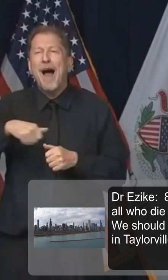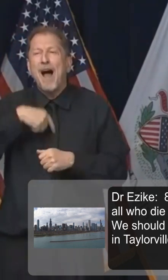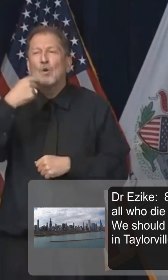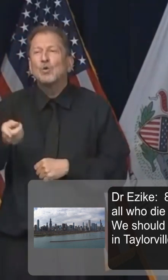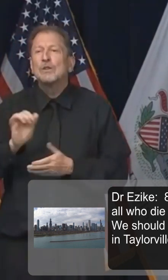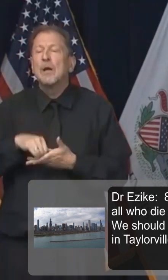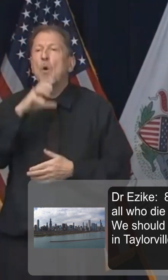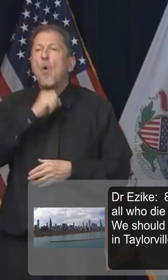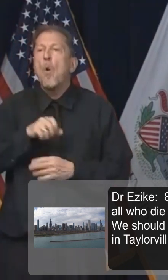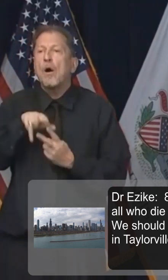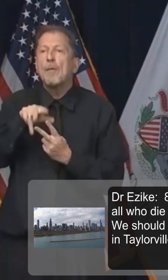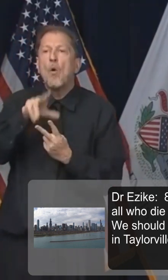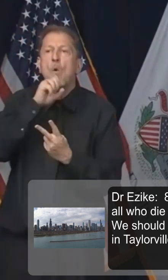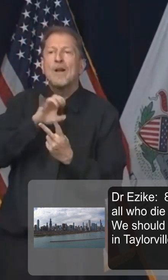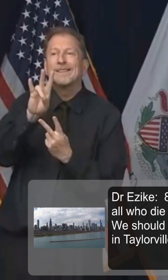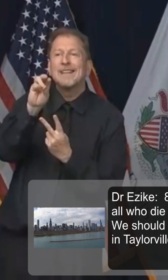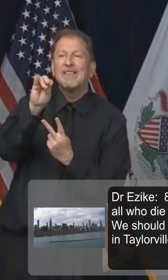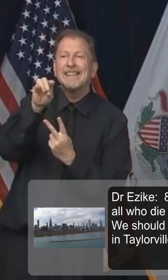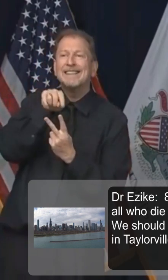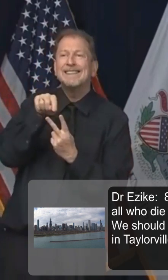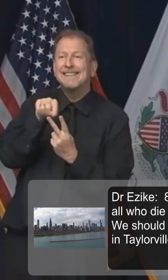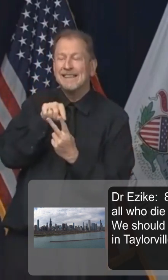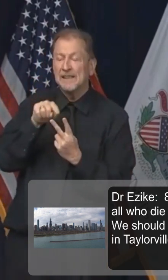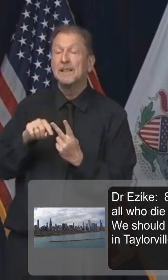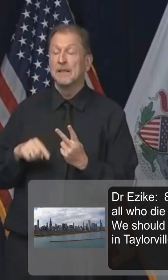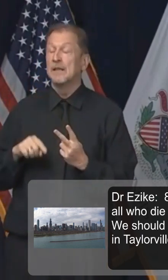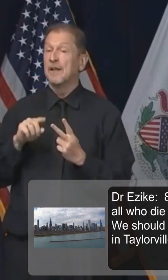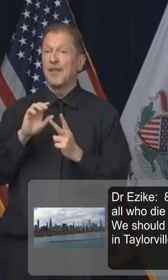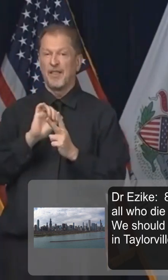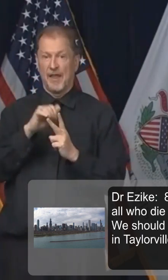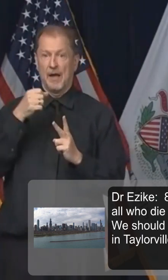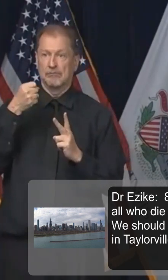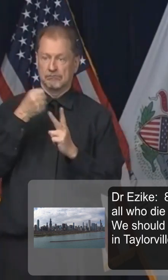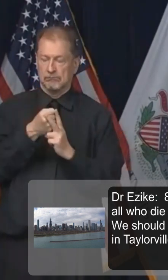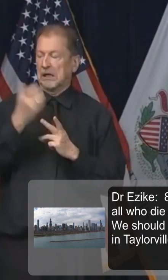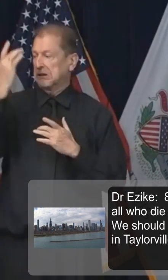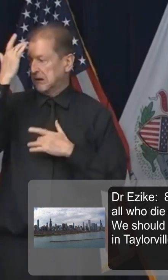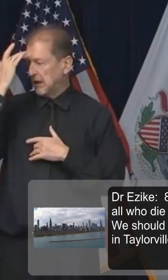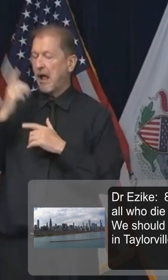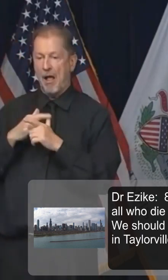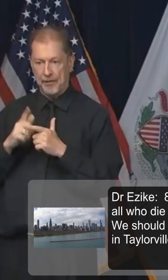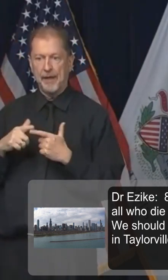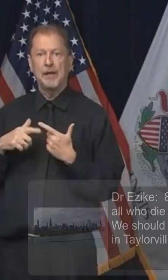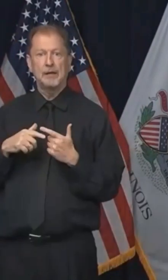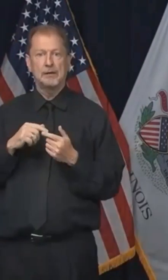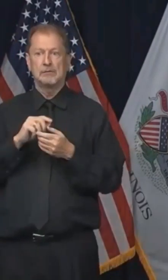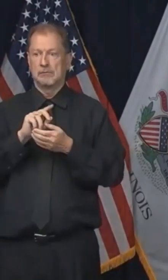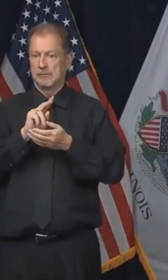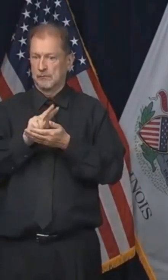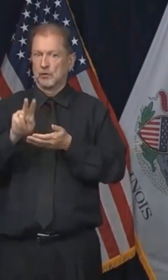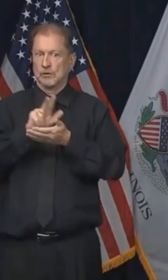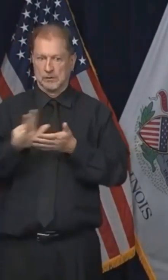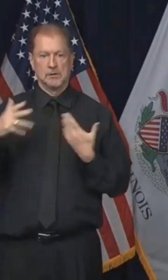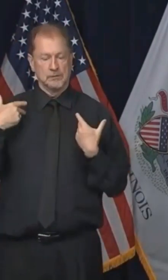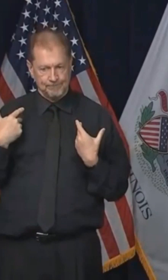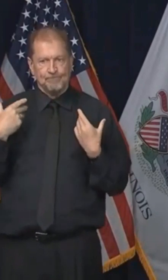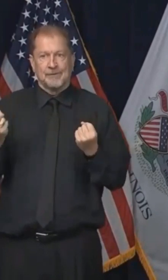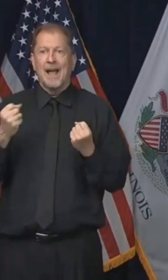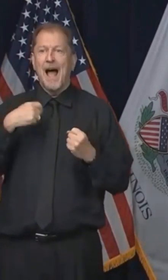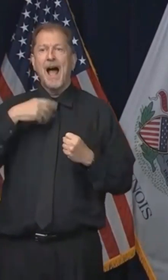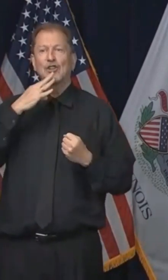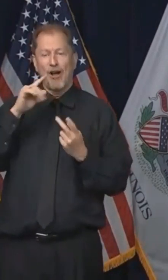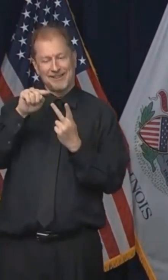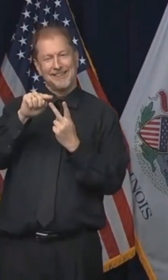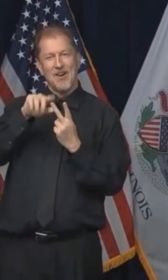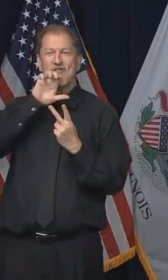that contracted the virus. They were our third and fourth case. We talked extensively about them. I just talked to the wife this morning, and she was saying,